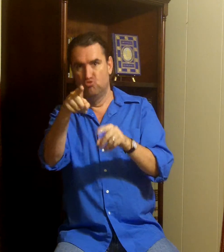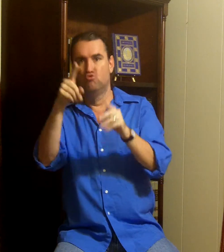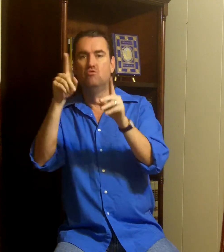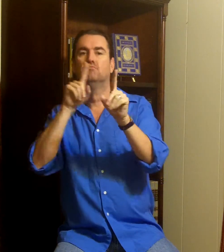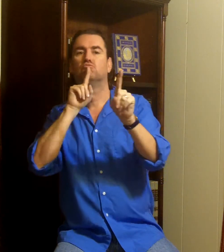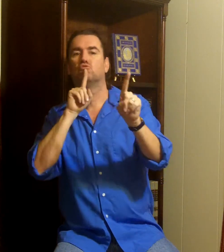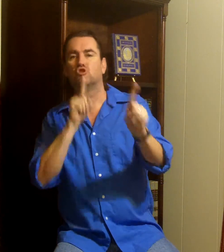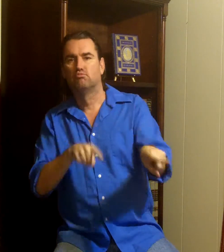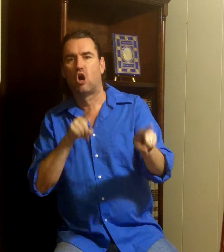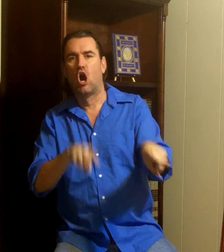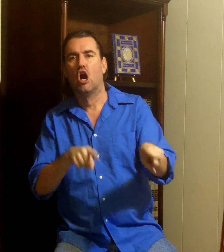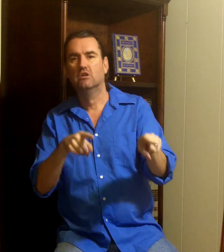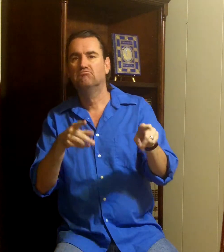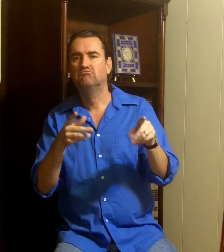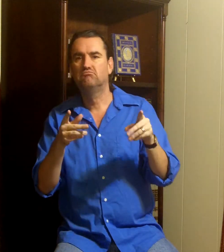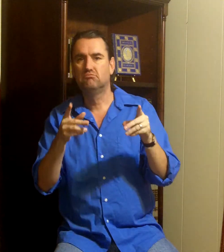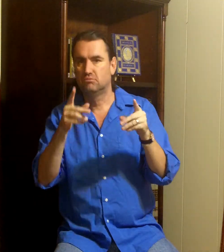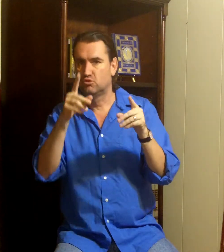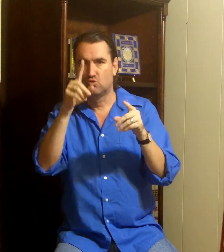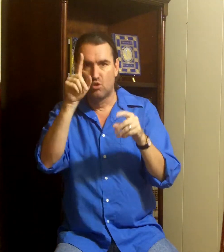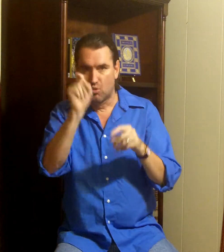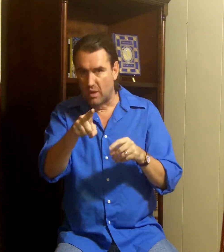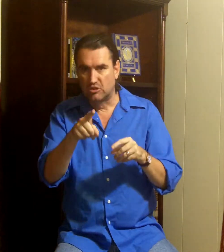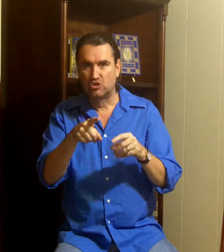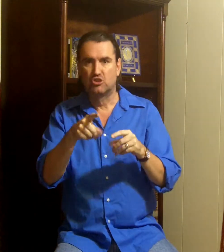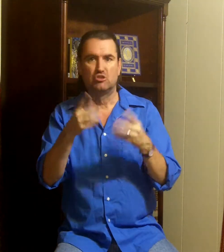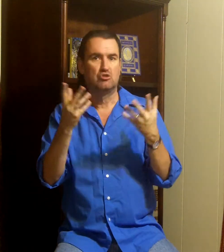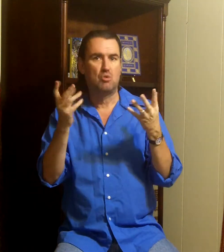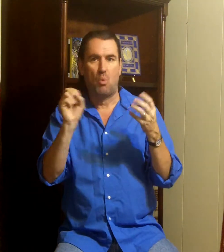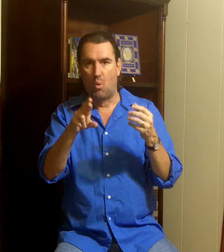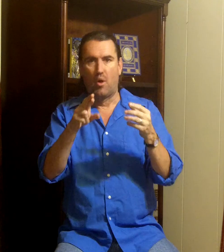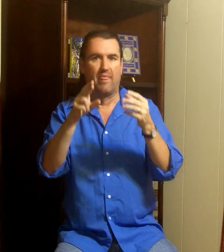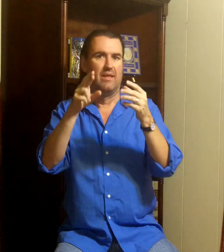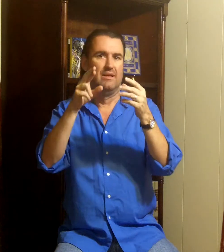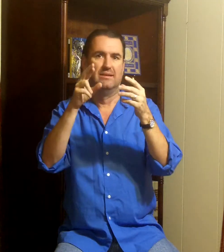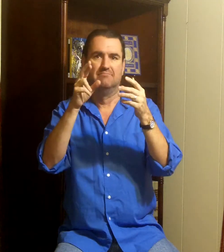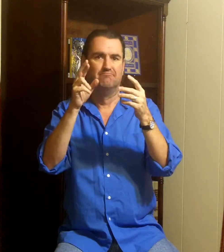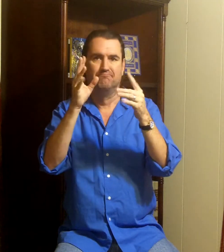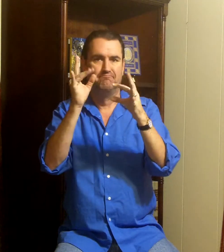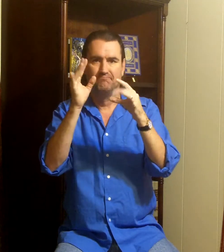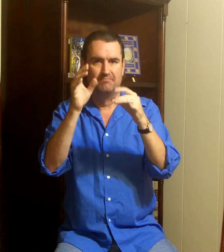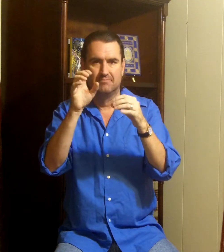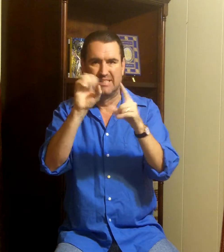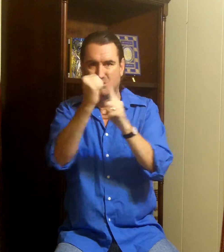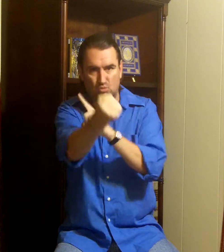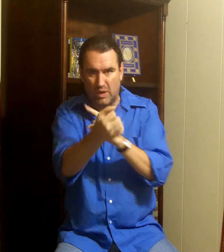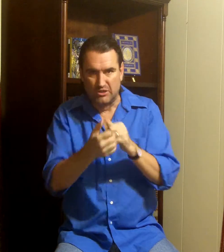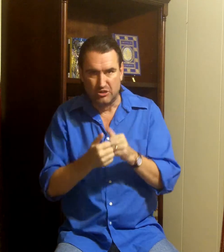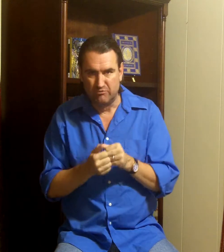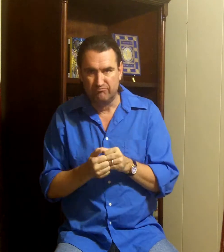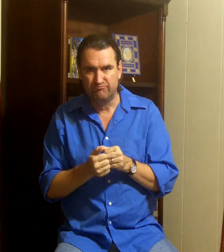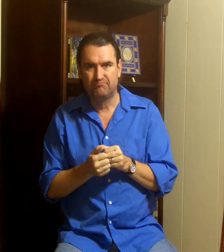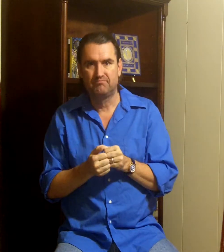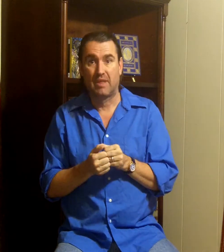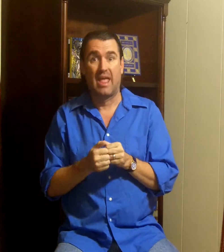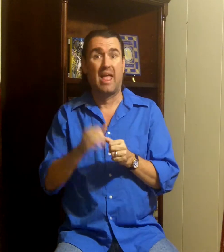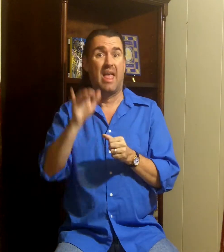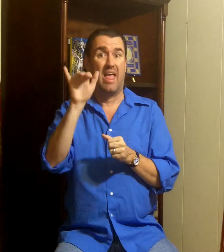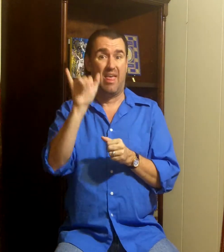to respond to the questions or scenarios that are presented to you. So that's part of it, and then the other part